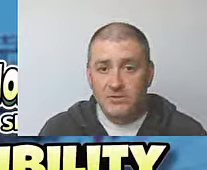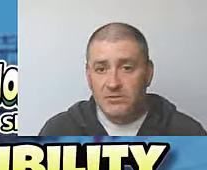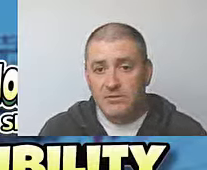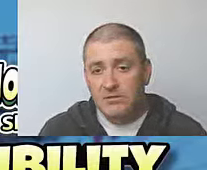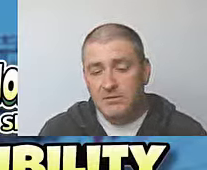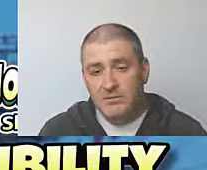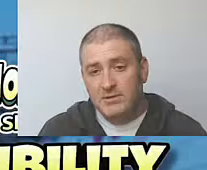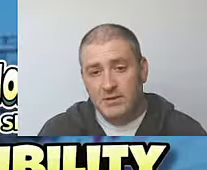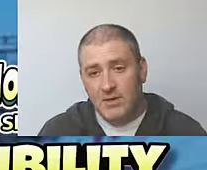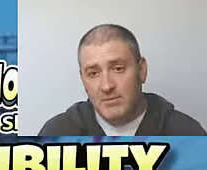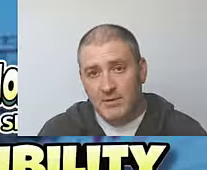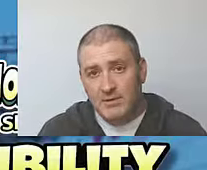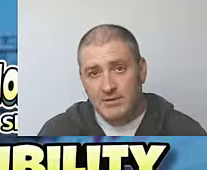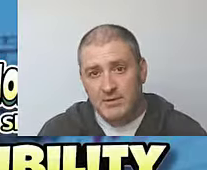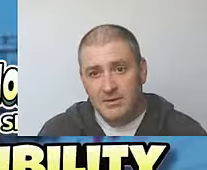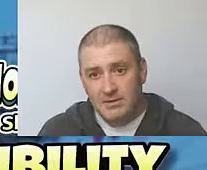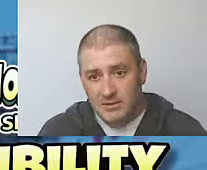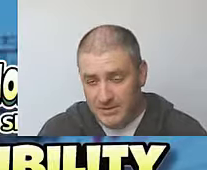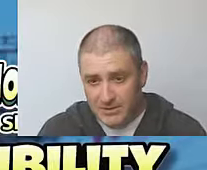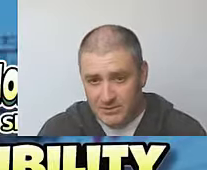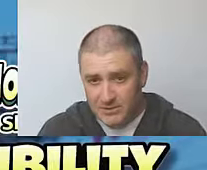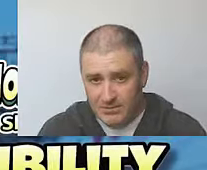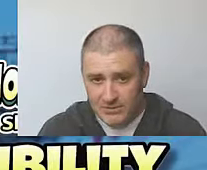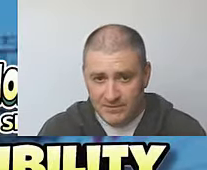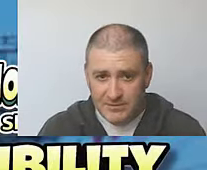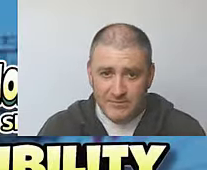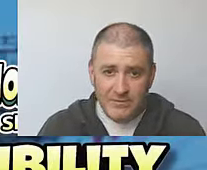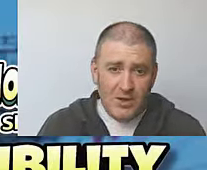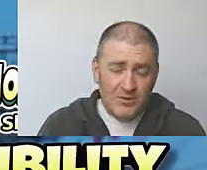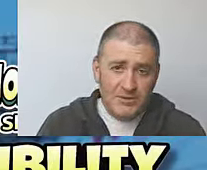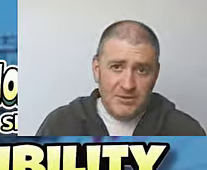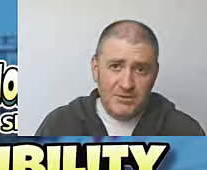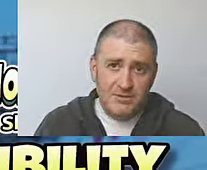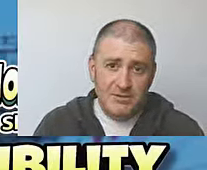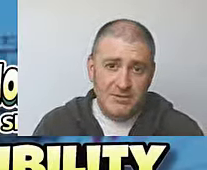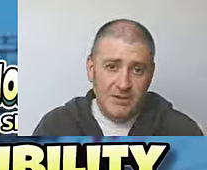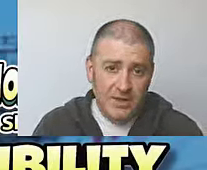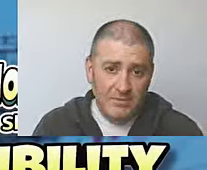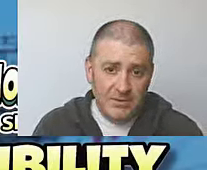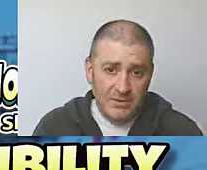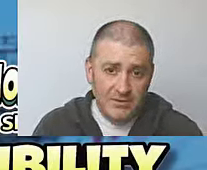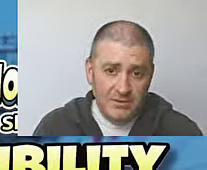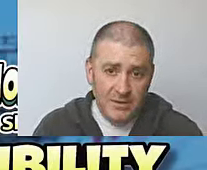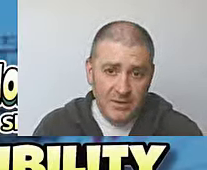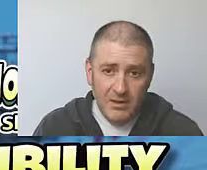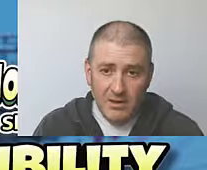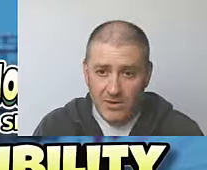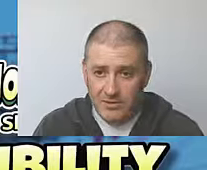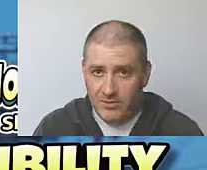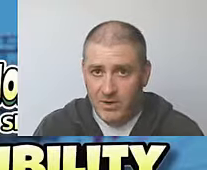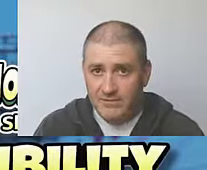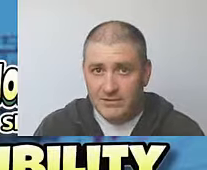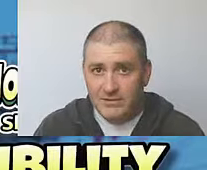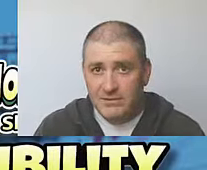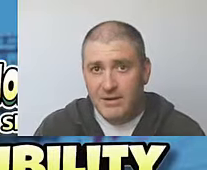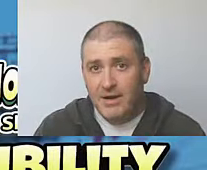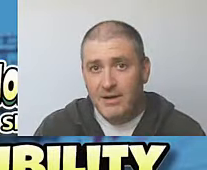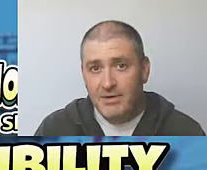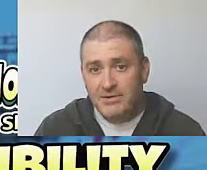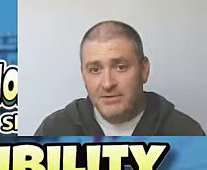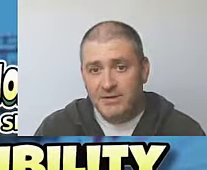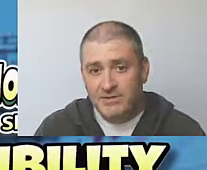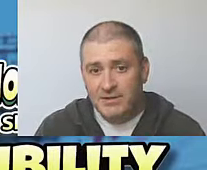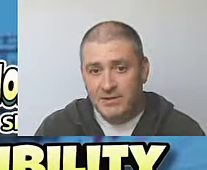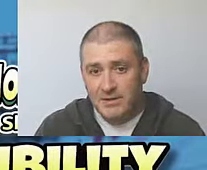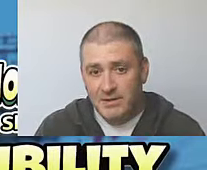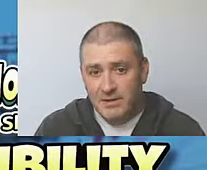New Dawn, Retro Rapid, Dimensional Double Shift, Constance, Clair Obscure, Wuthering Waves,